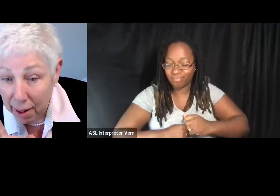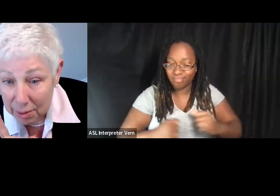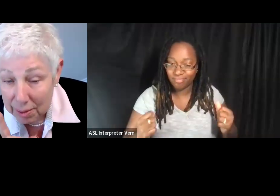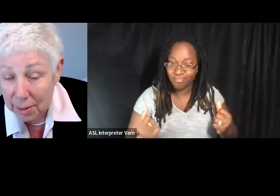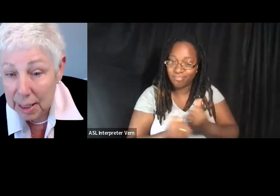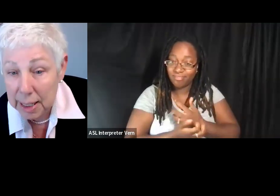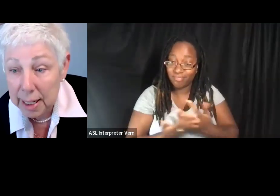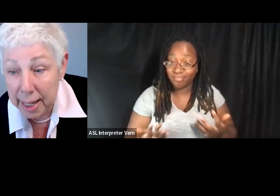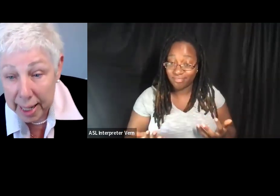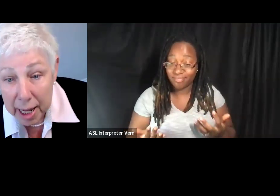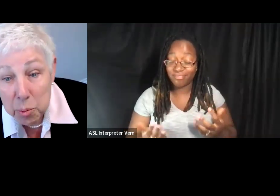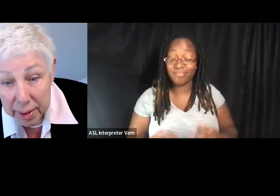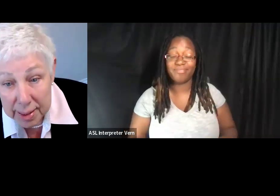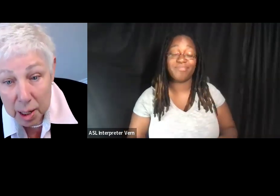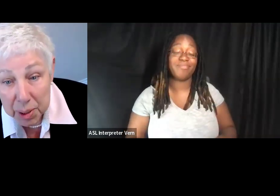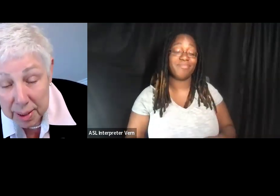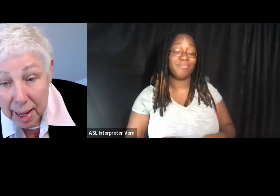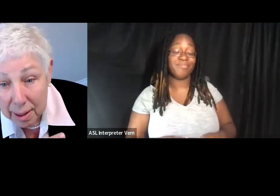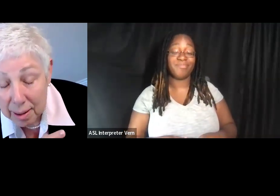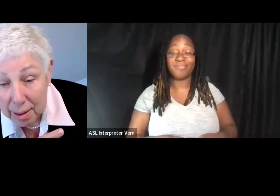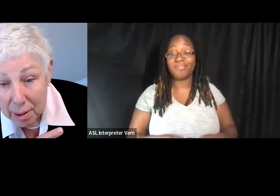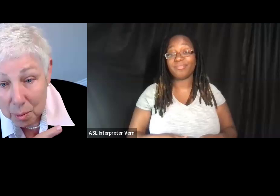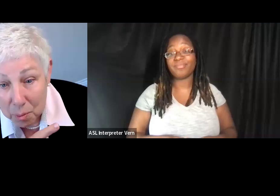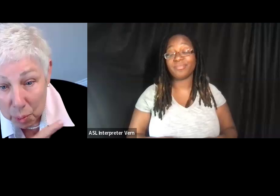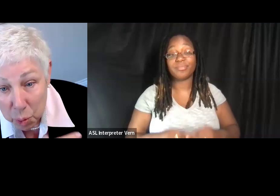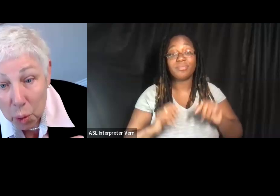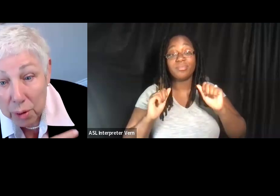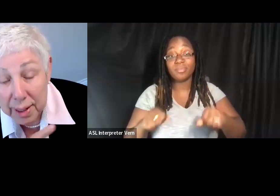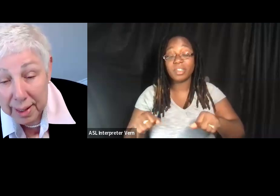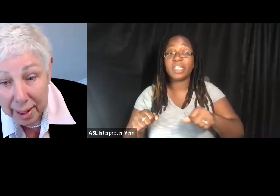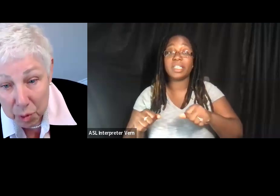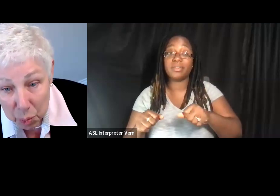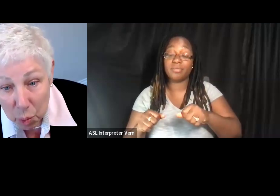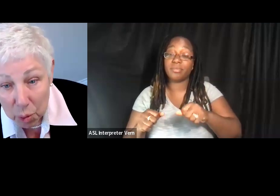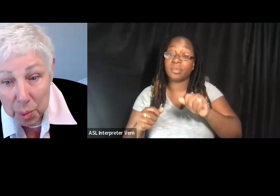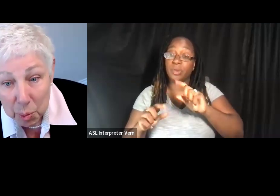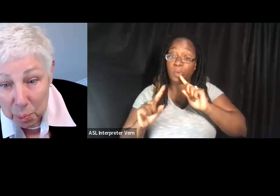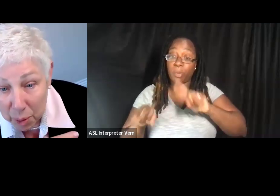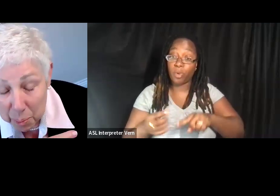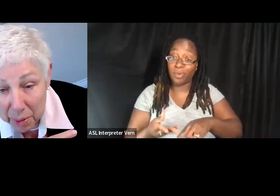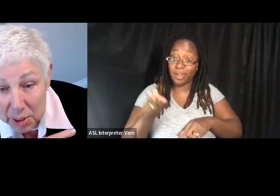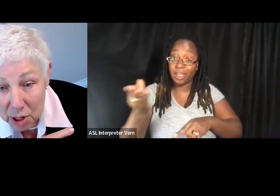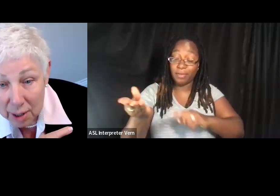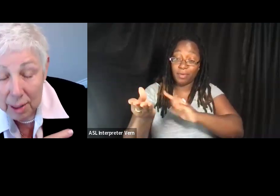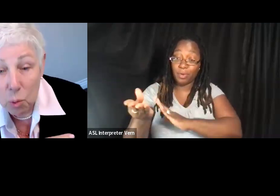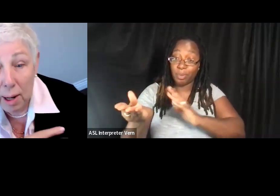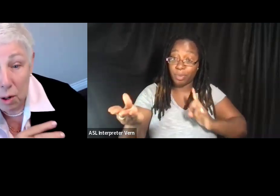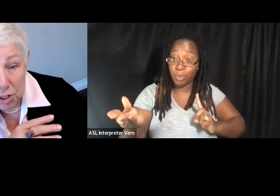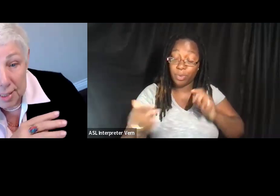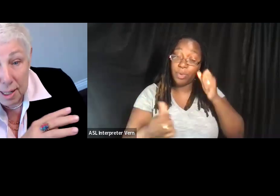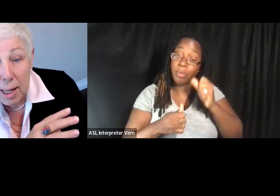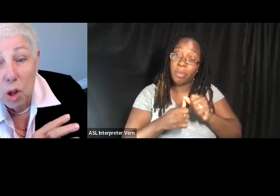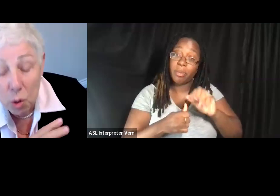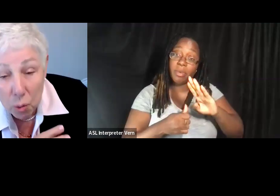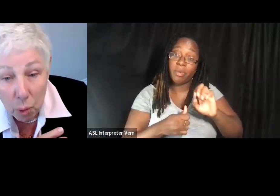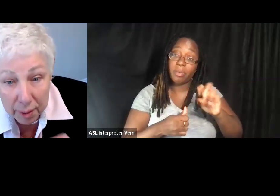you. Now, they can break this up into that report that they give the board. Remember when Beth was talking a little while ago,